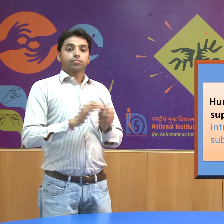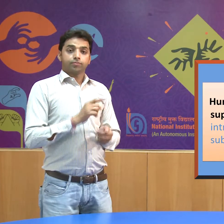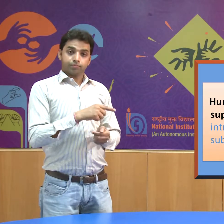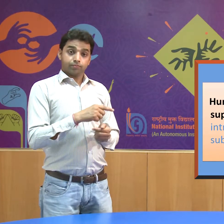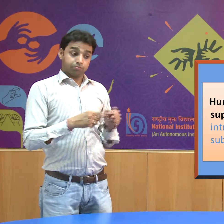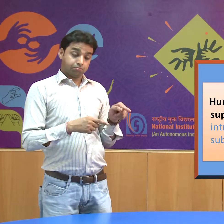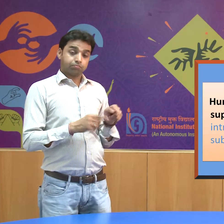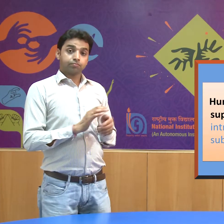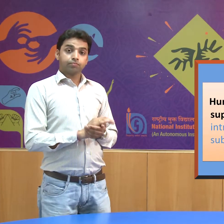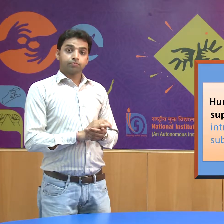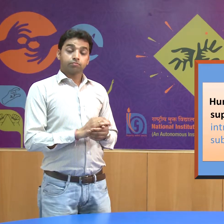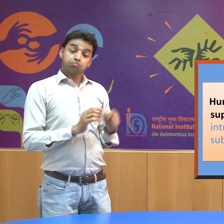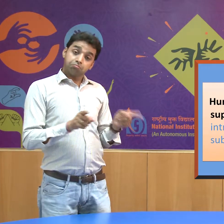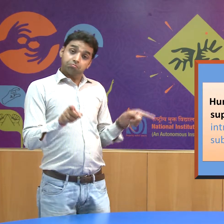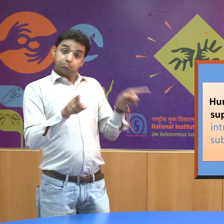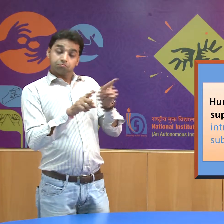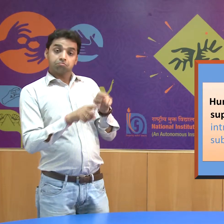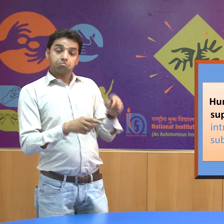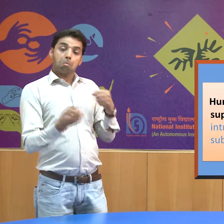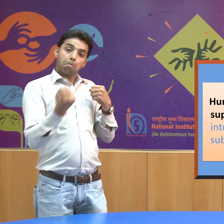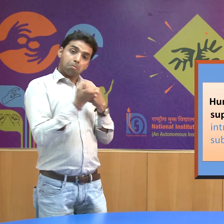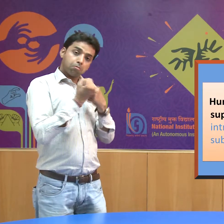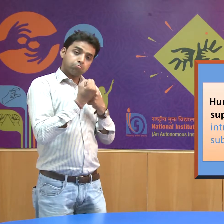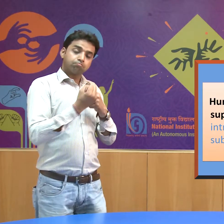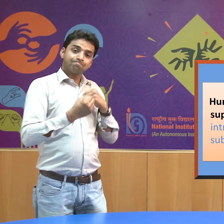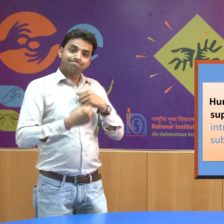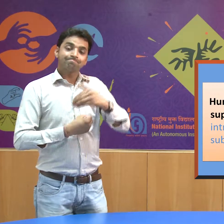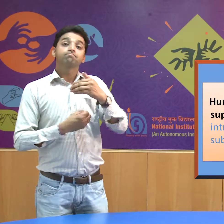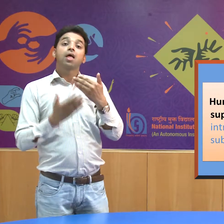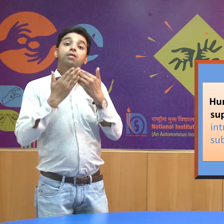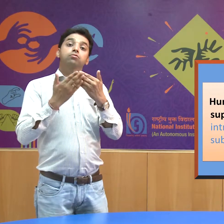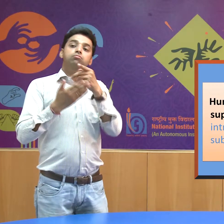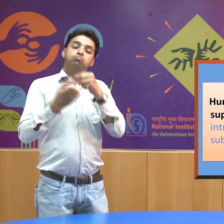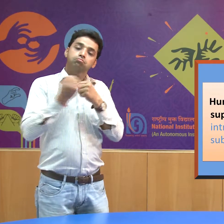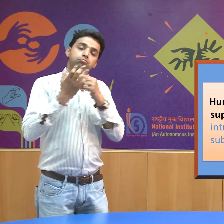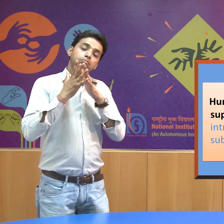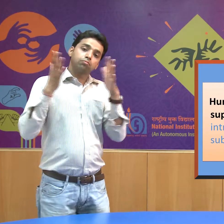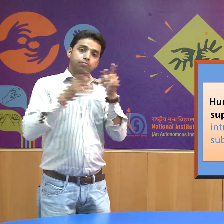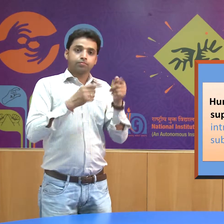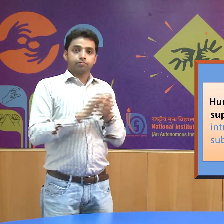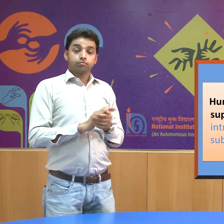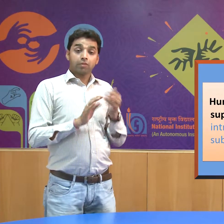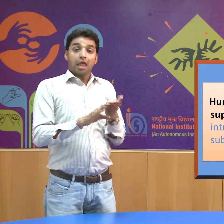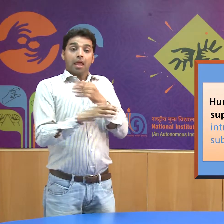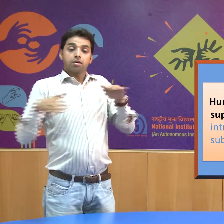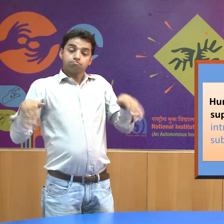was also a great supporter of education and introduced study